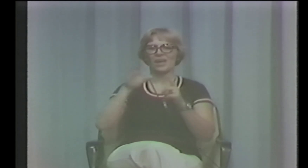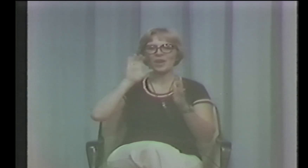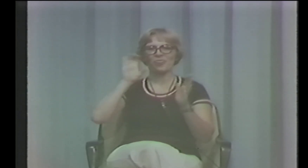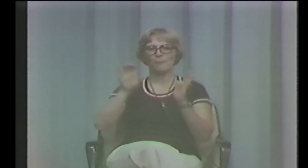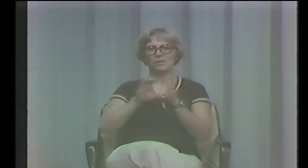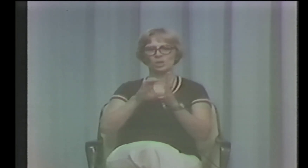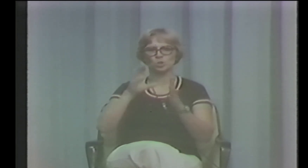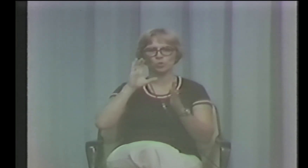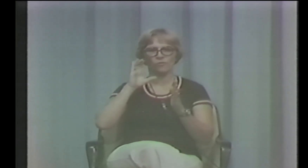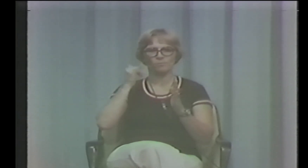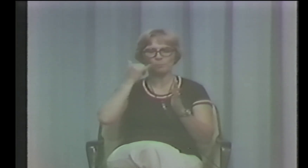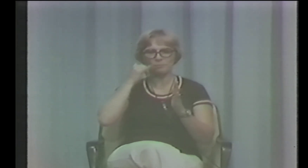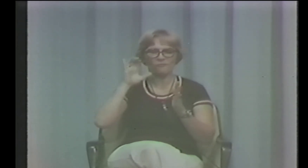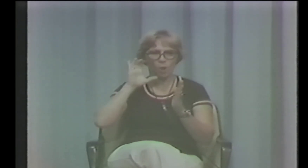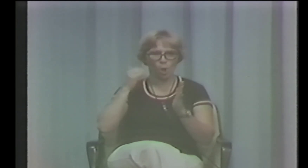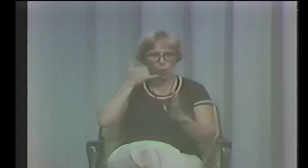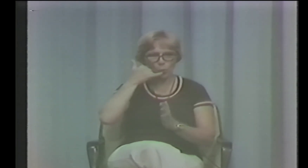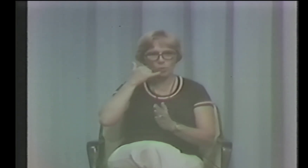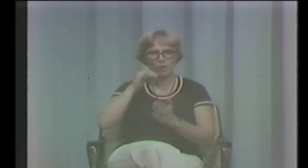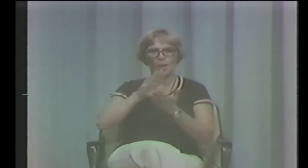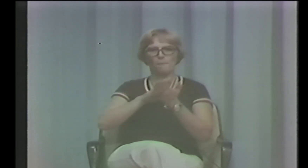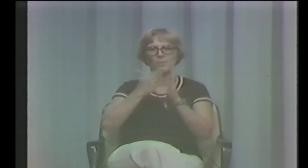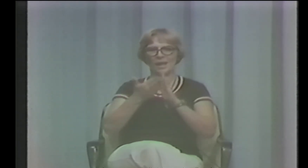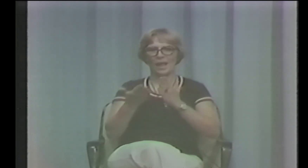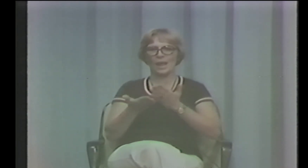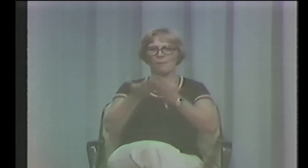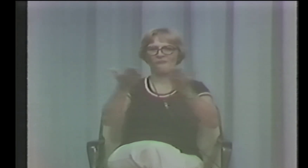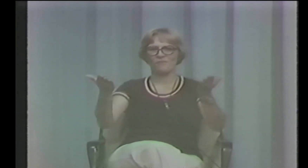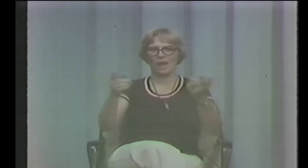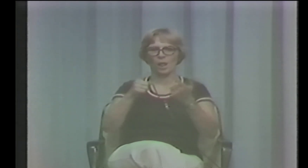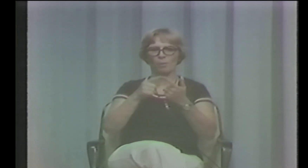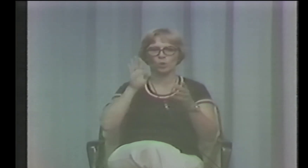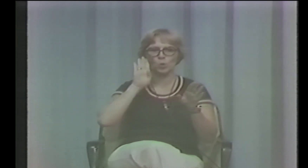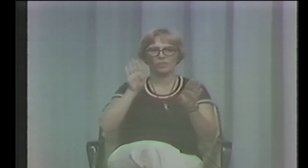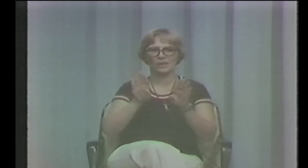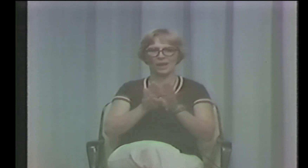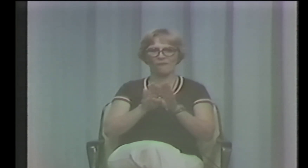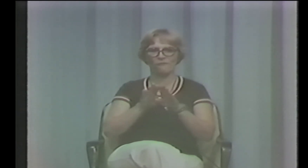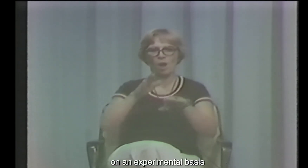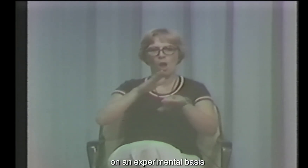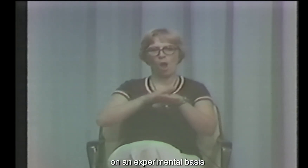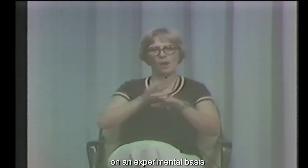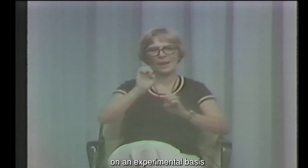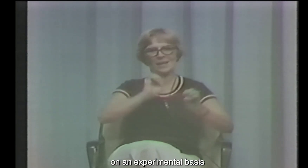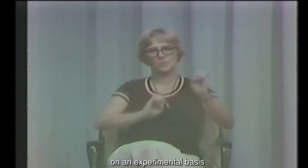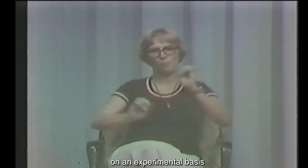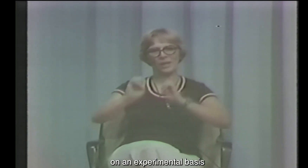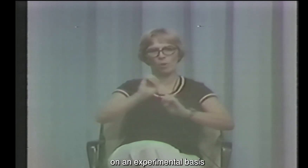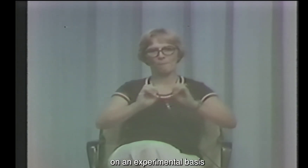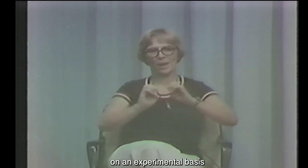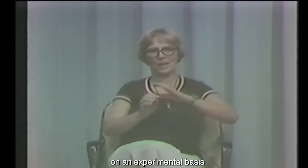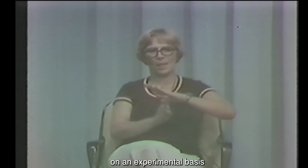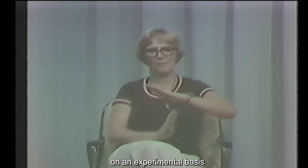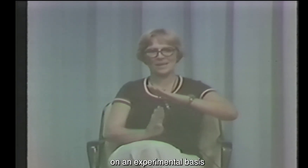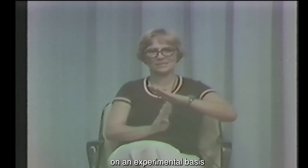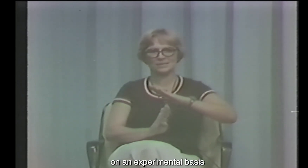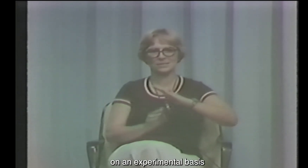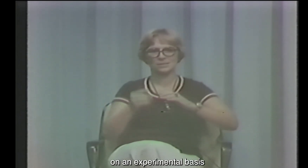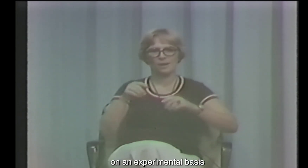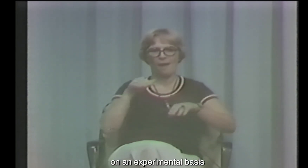Then the picture phone became available to the deaf on an experimental basis